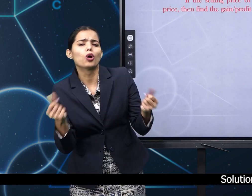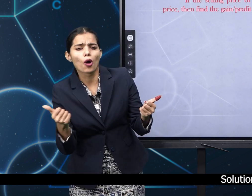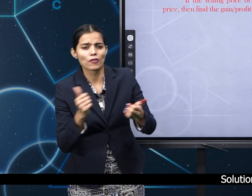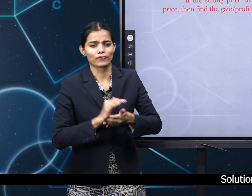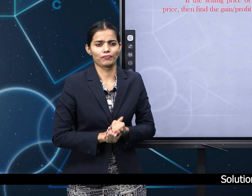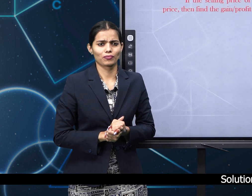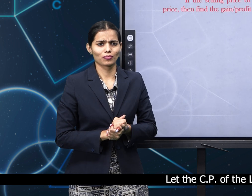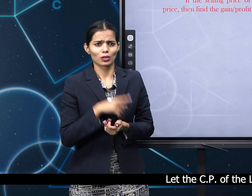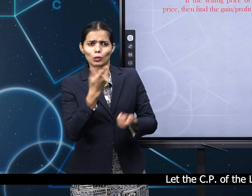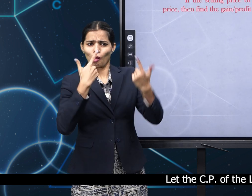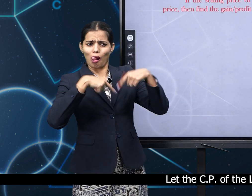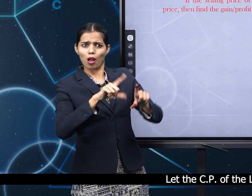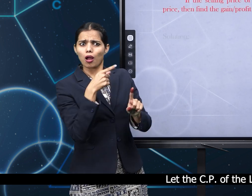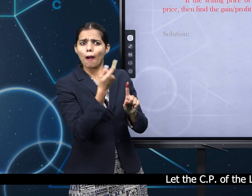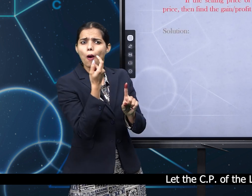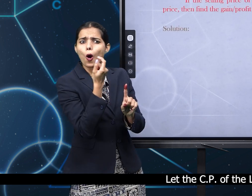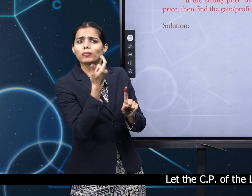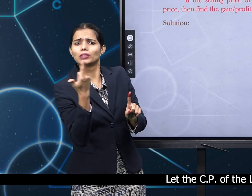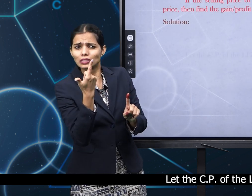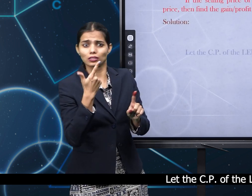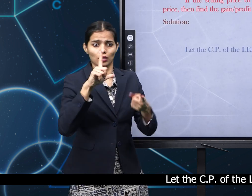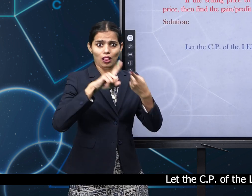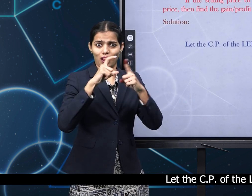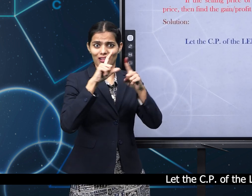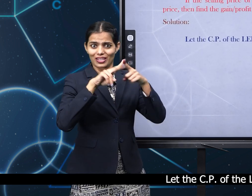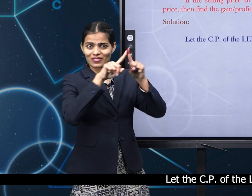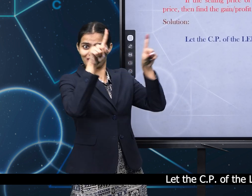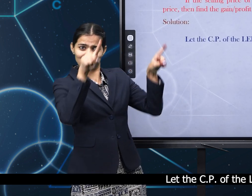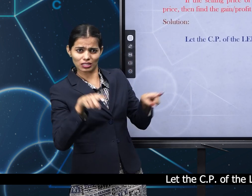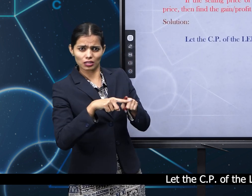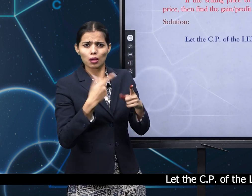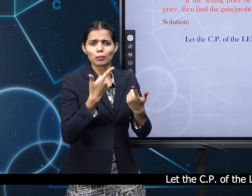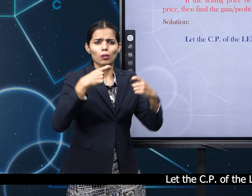Solution, let the CP of the LED TV be rupees x.